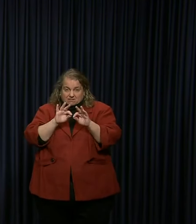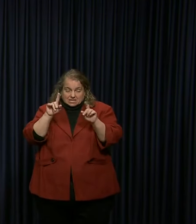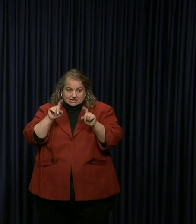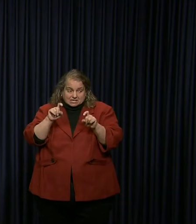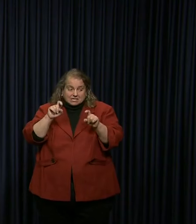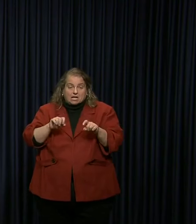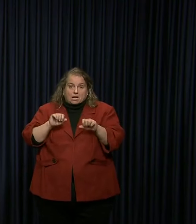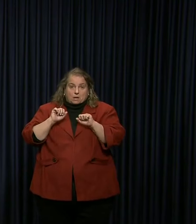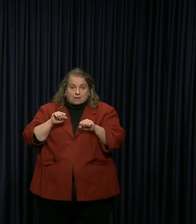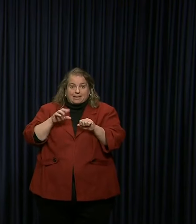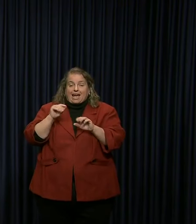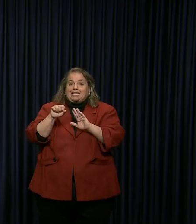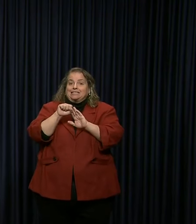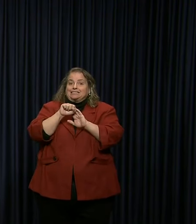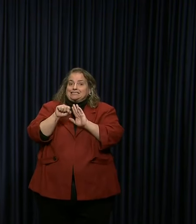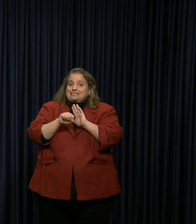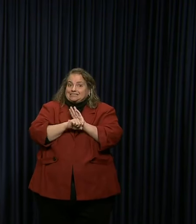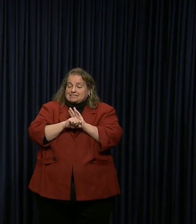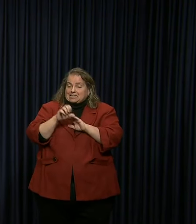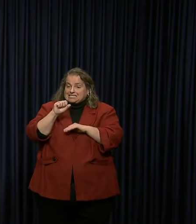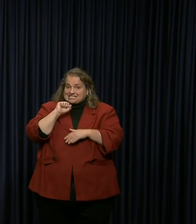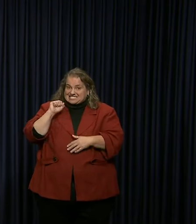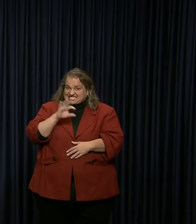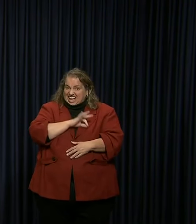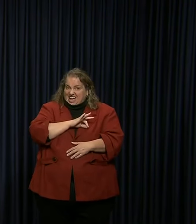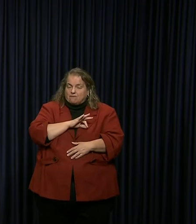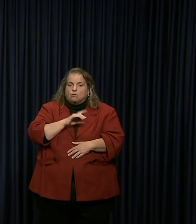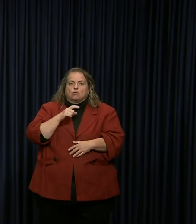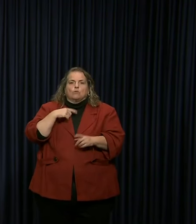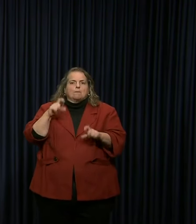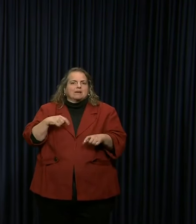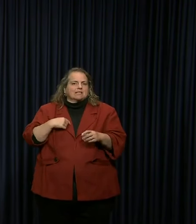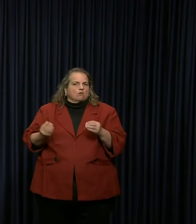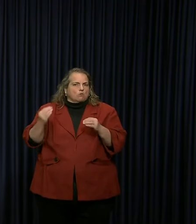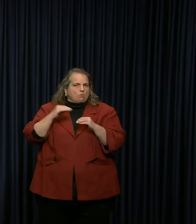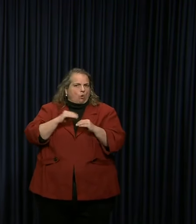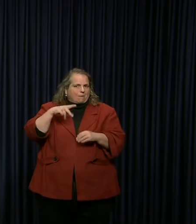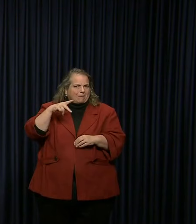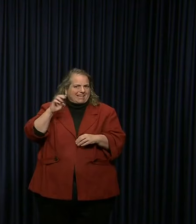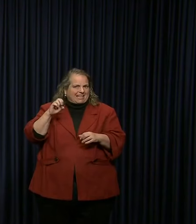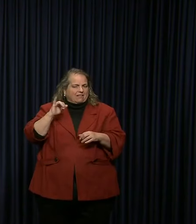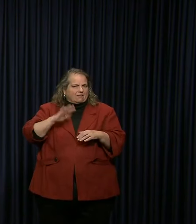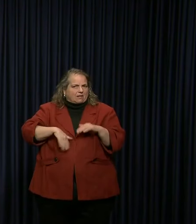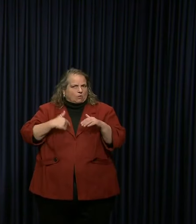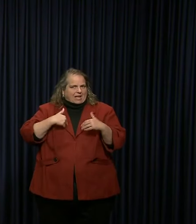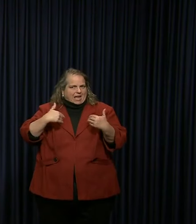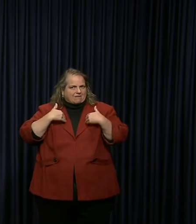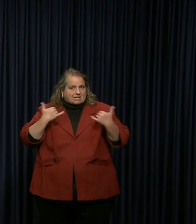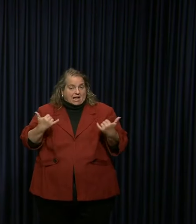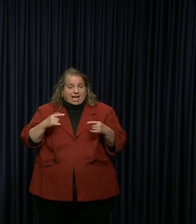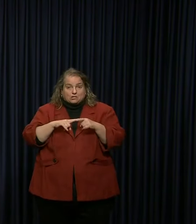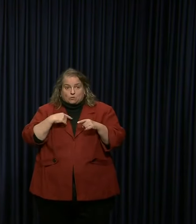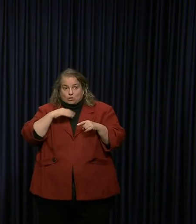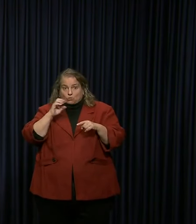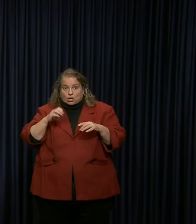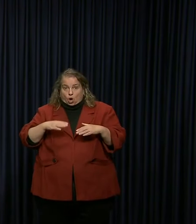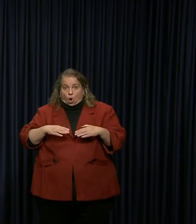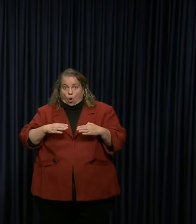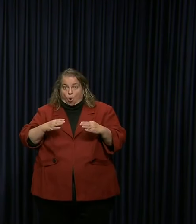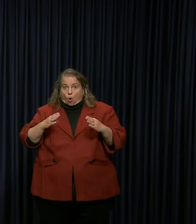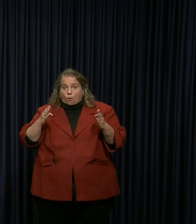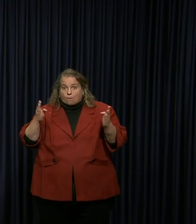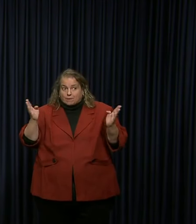to contact trace. It's going to take more PPE than we have right now, because as you want to gradually reopen, you're going to need PPE in a